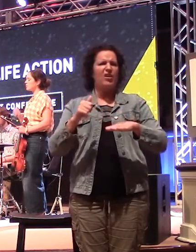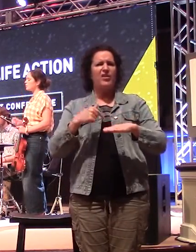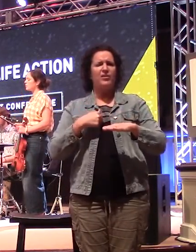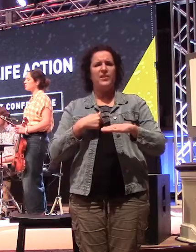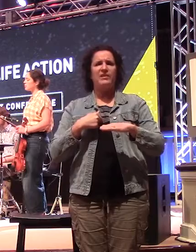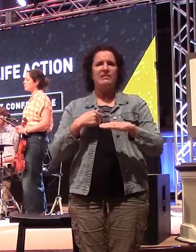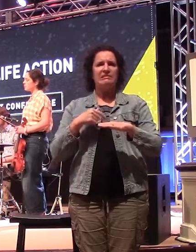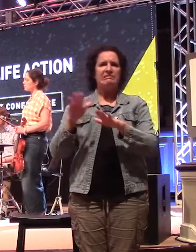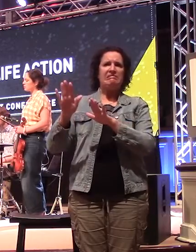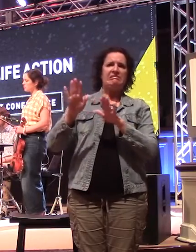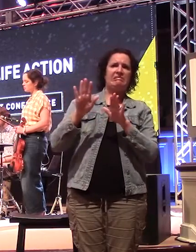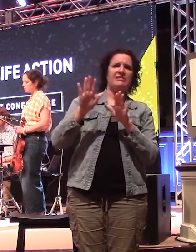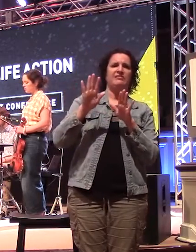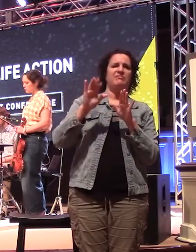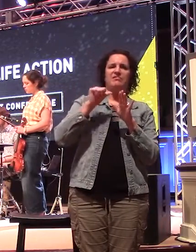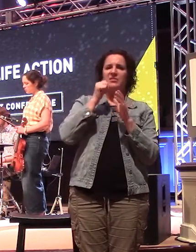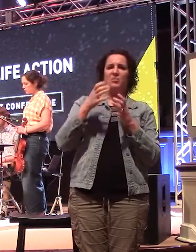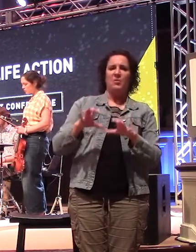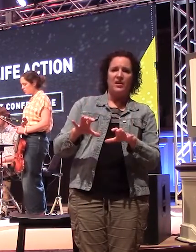resist.